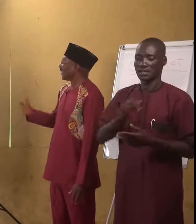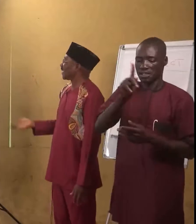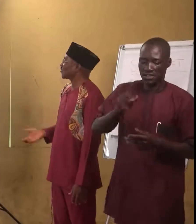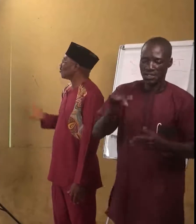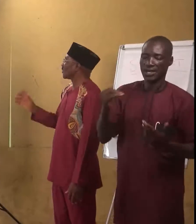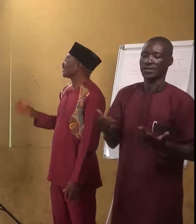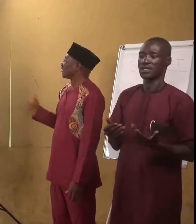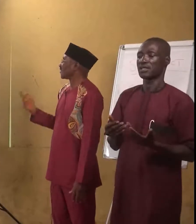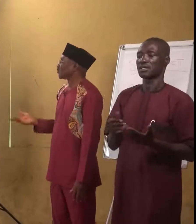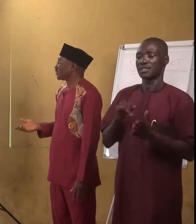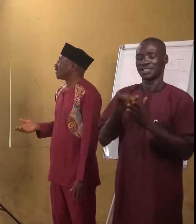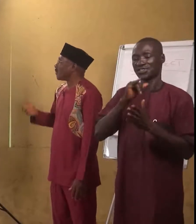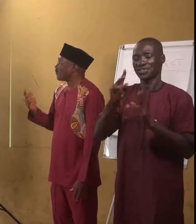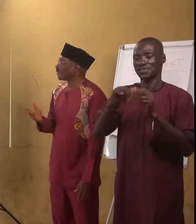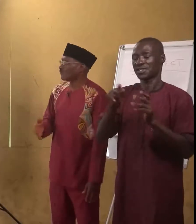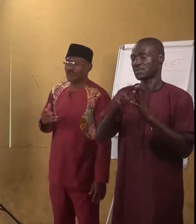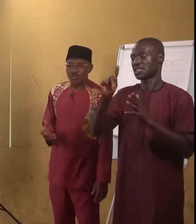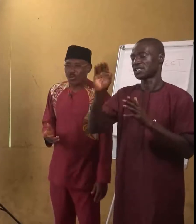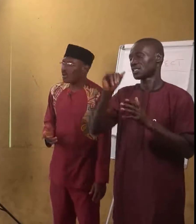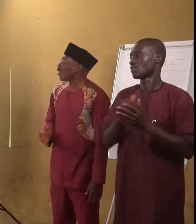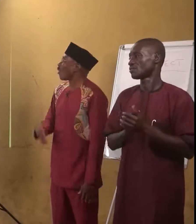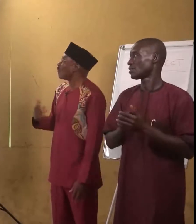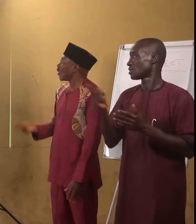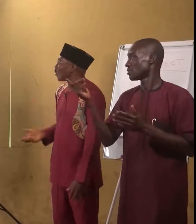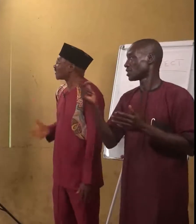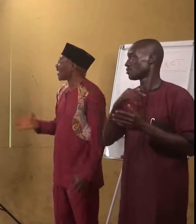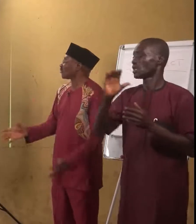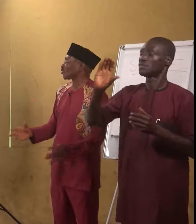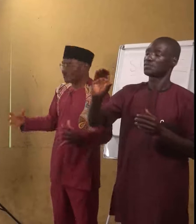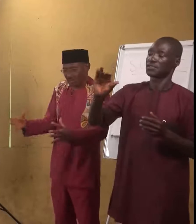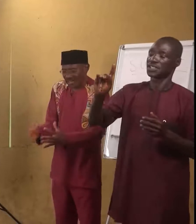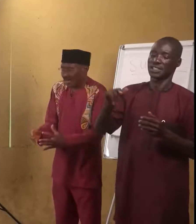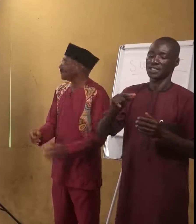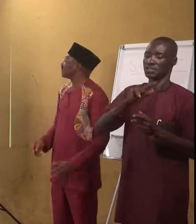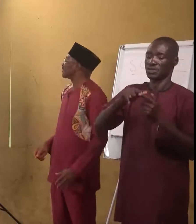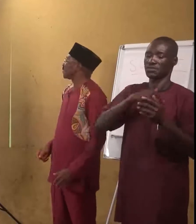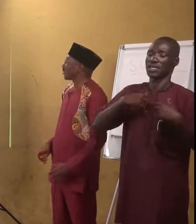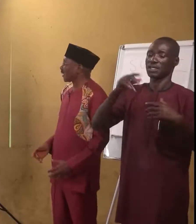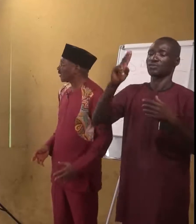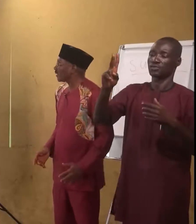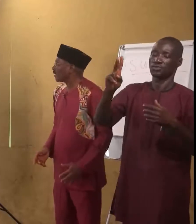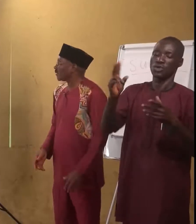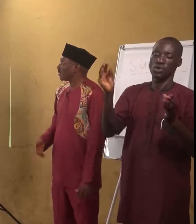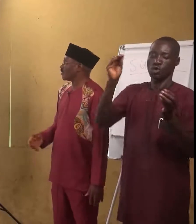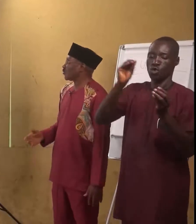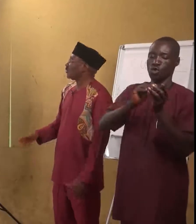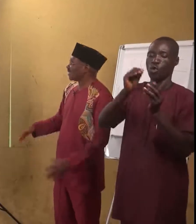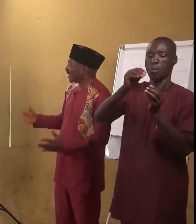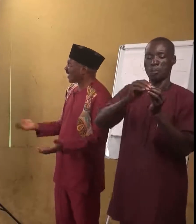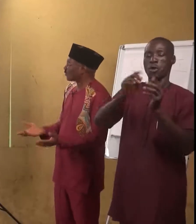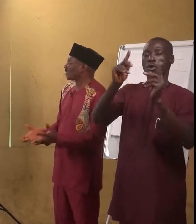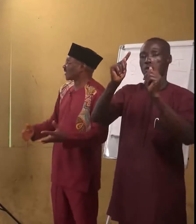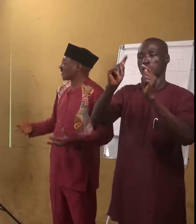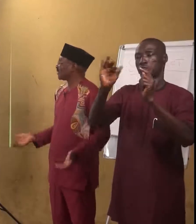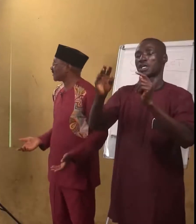a large nucleated settlement made of 2 or more towns come together. Okay? The people, they